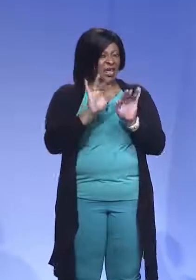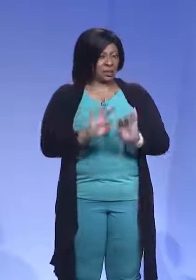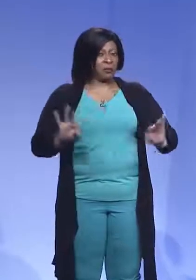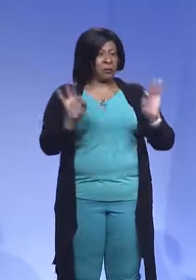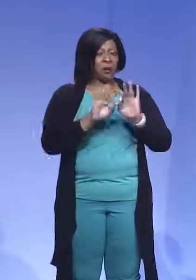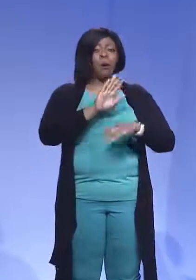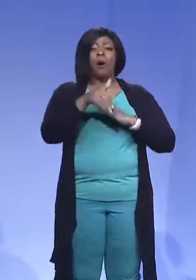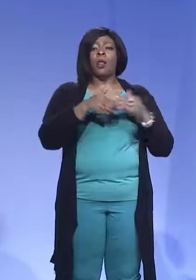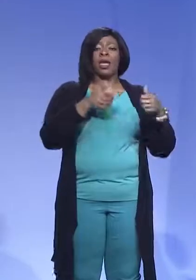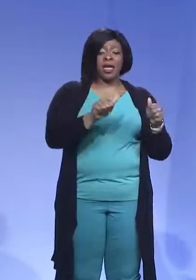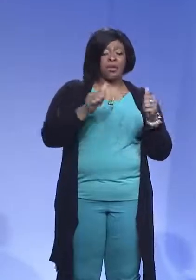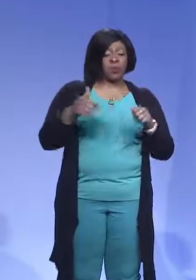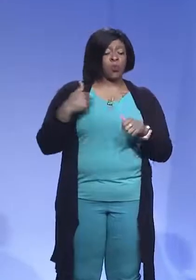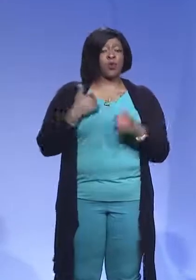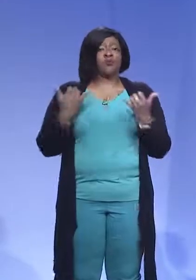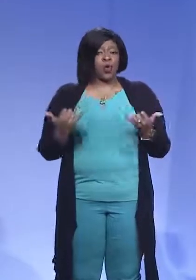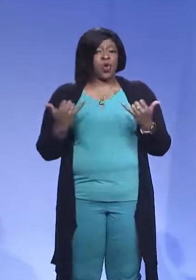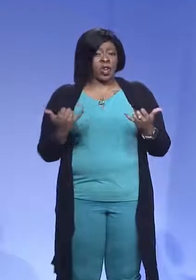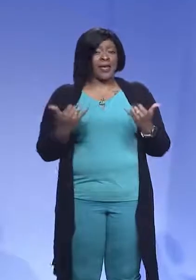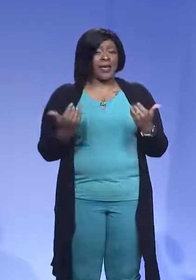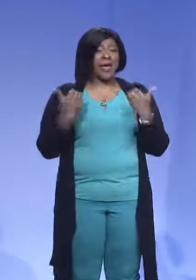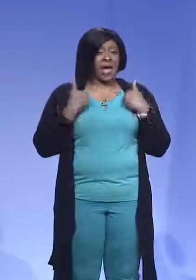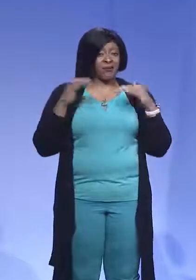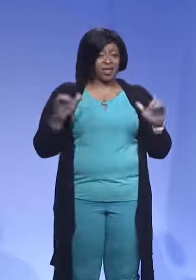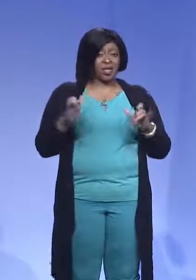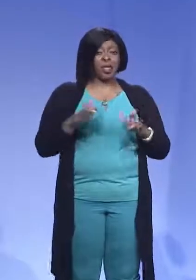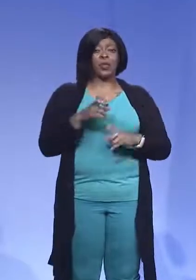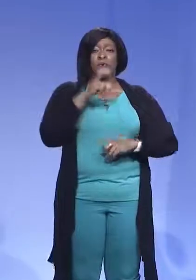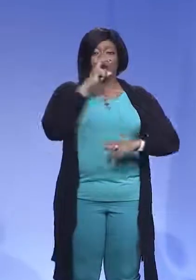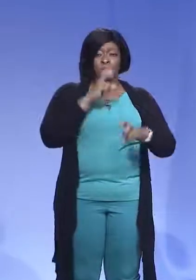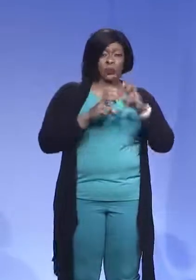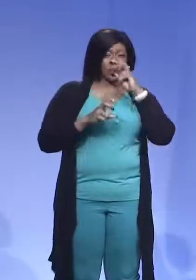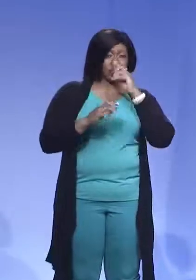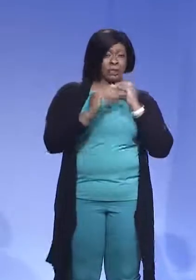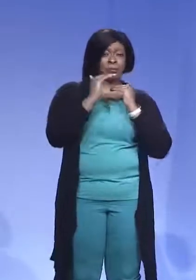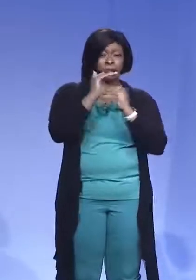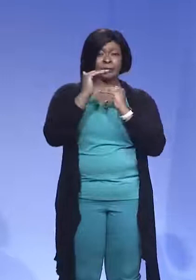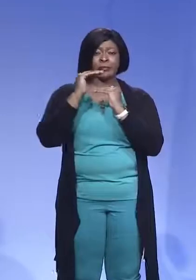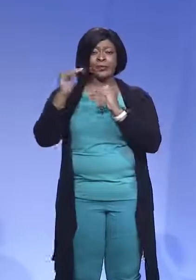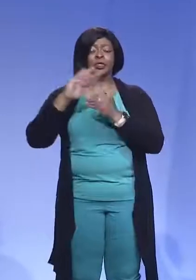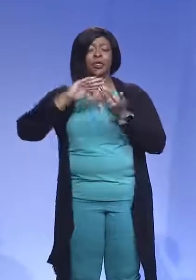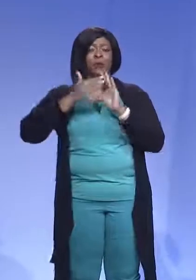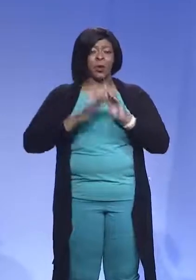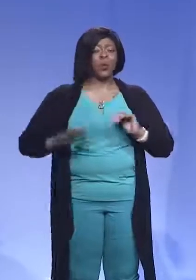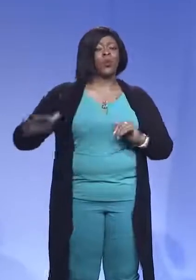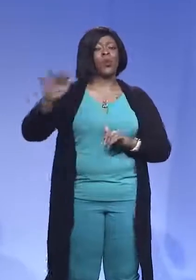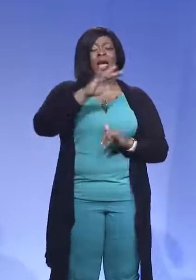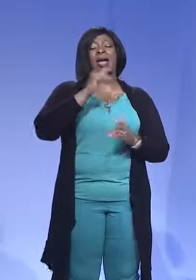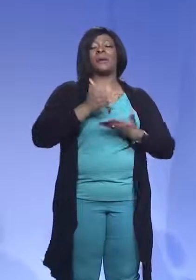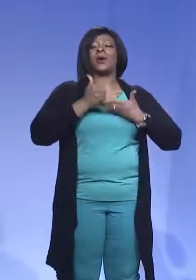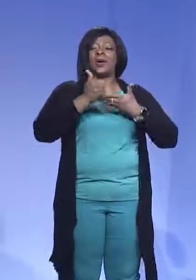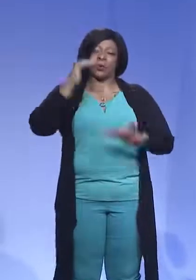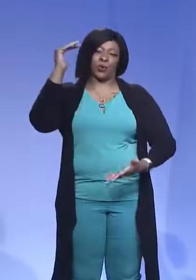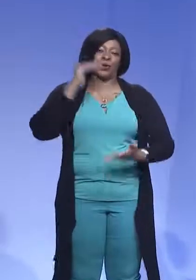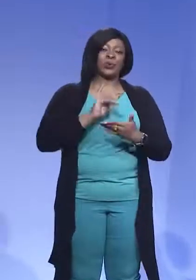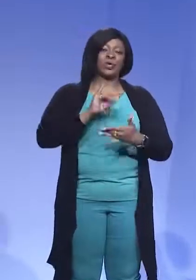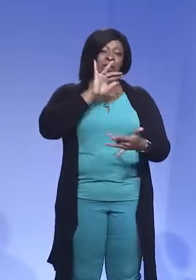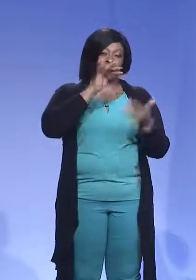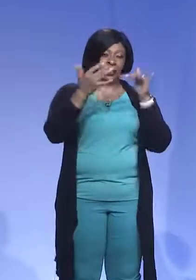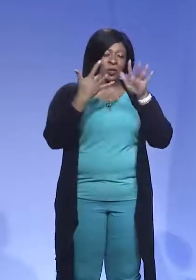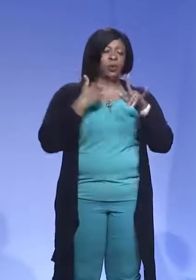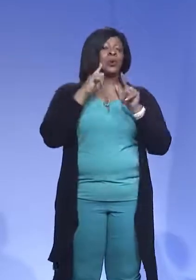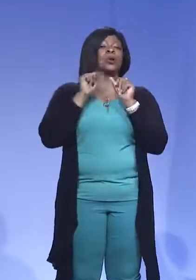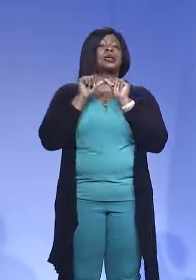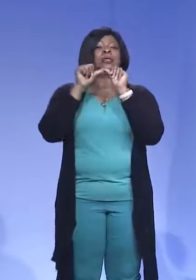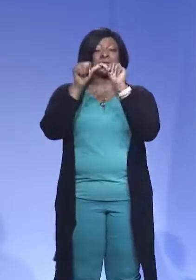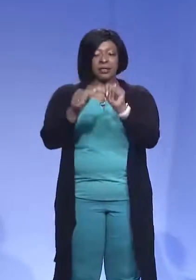of the efforts we have currently that are the restrictions community-wide reduce that transmission, and that's where we'll continue